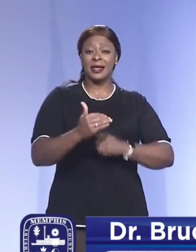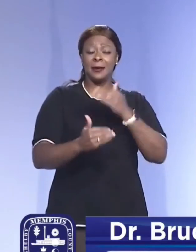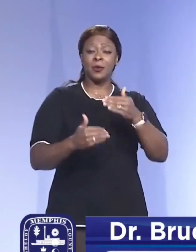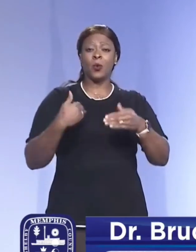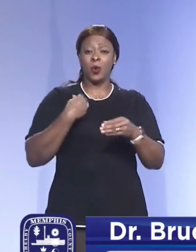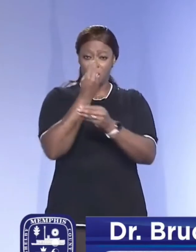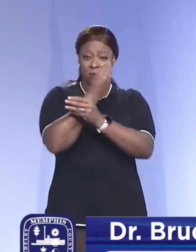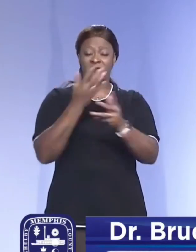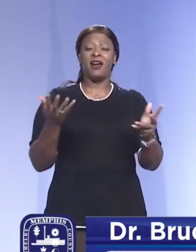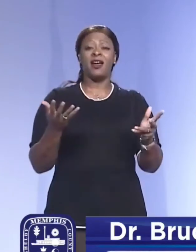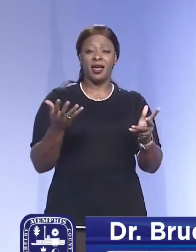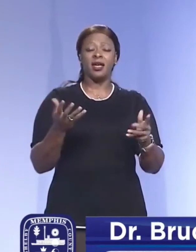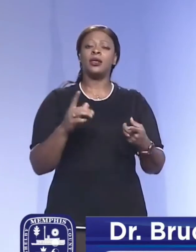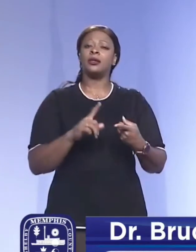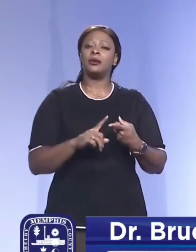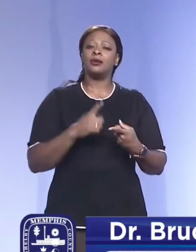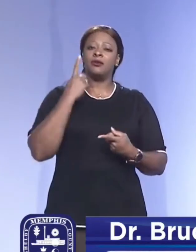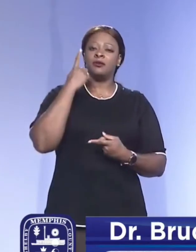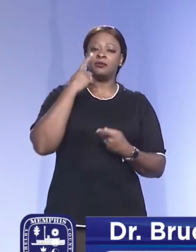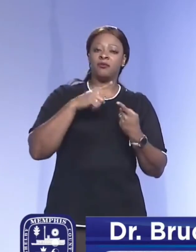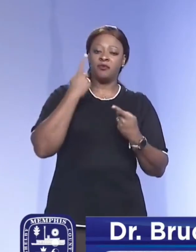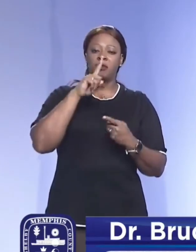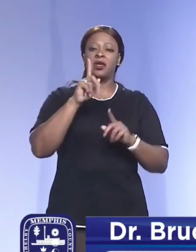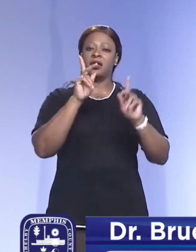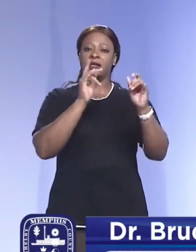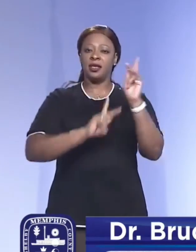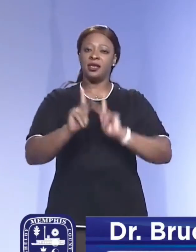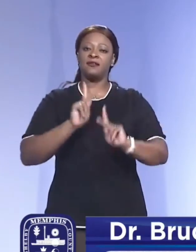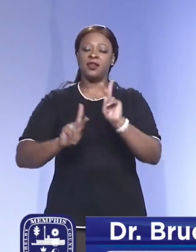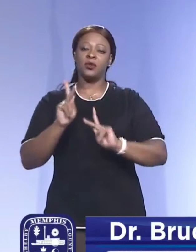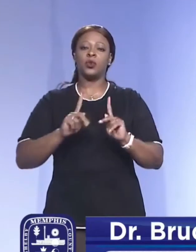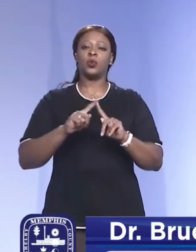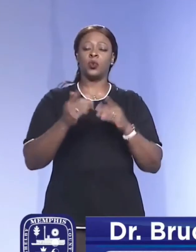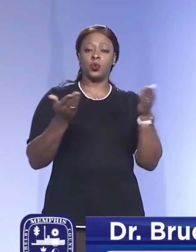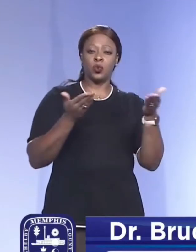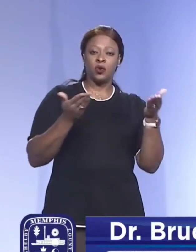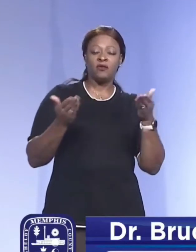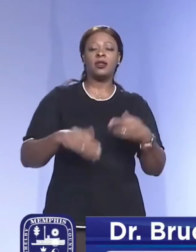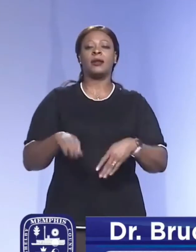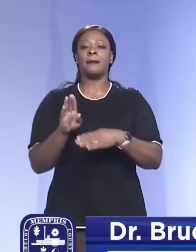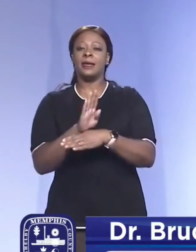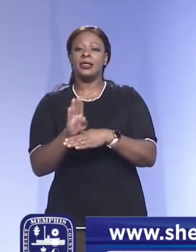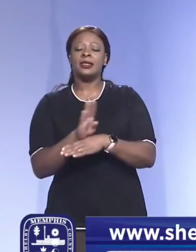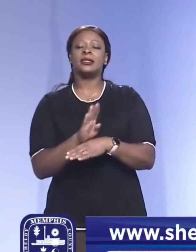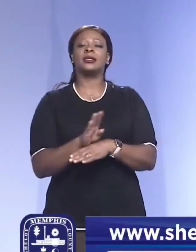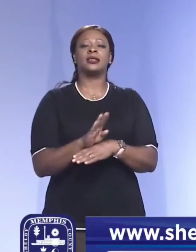provide to individuals, to services,